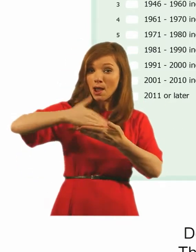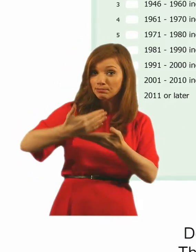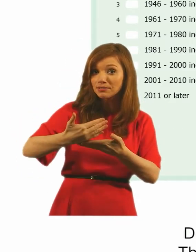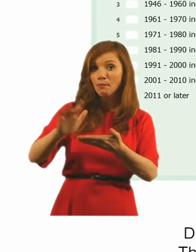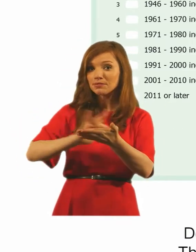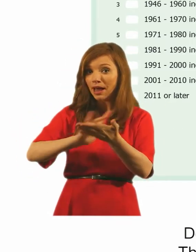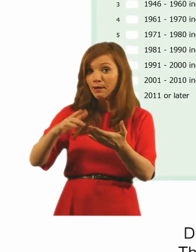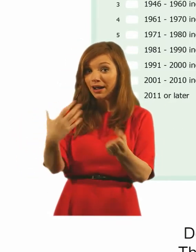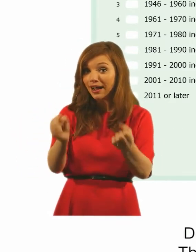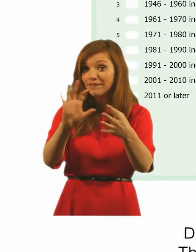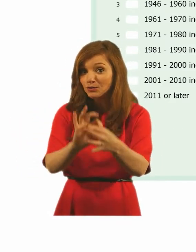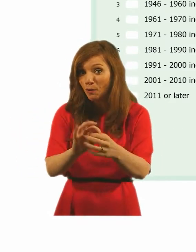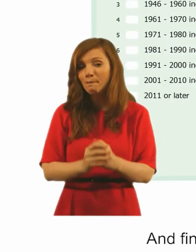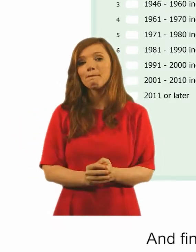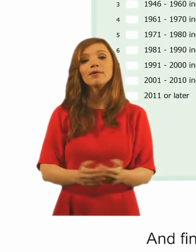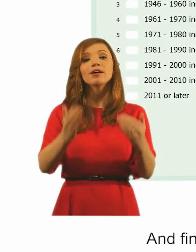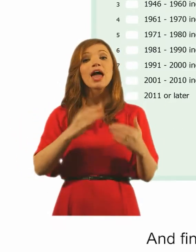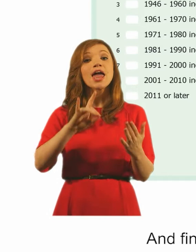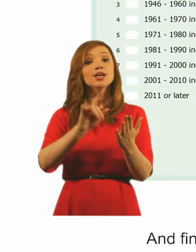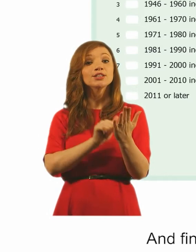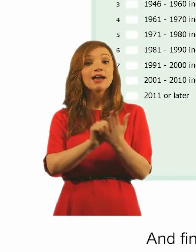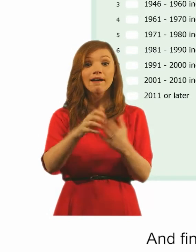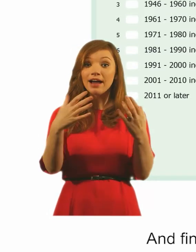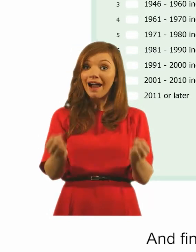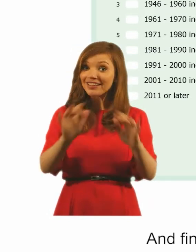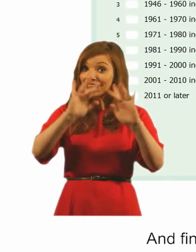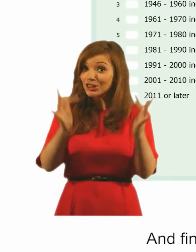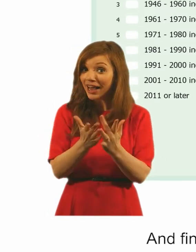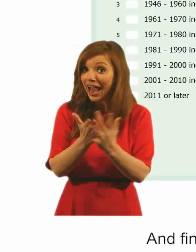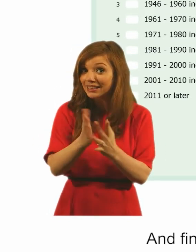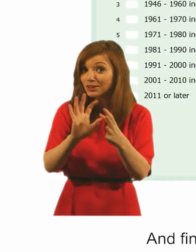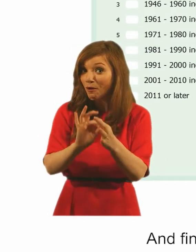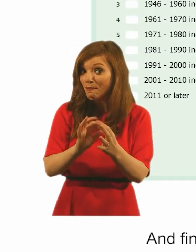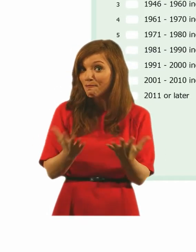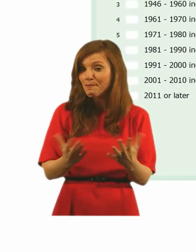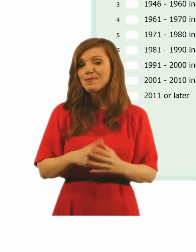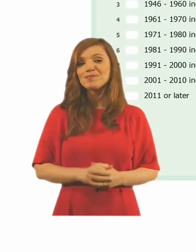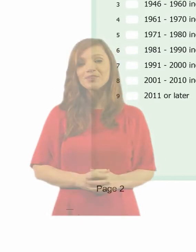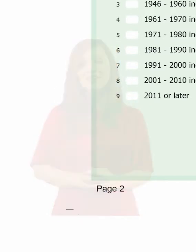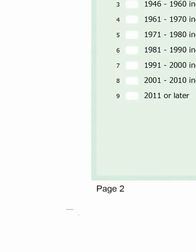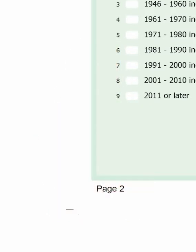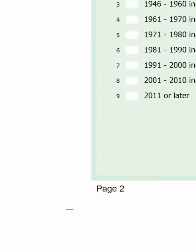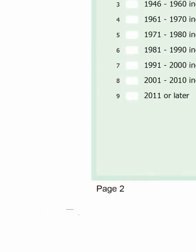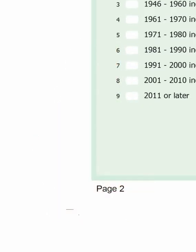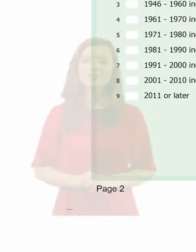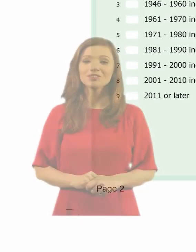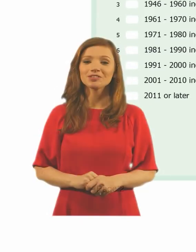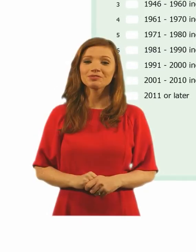desktops, laptops, or tablets. And finally, do you have internet access at home?